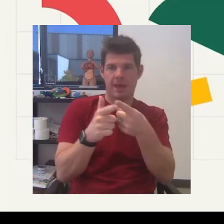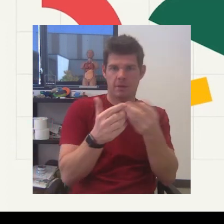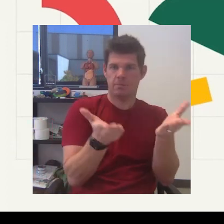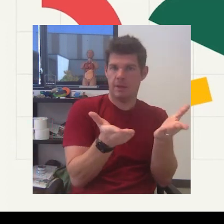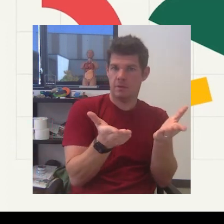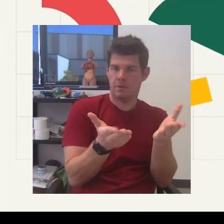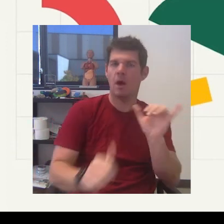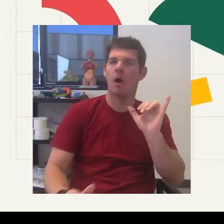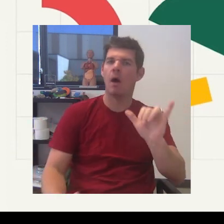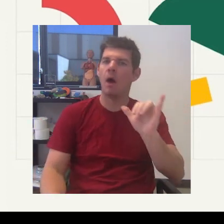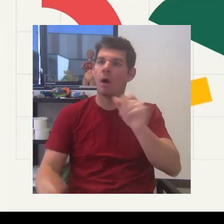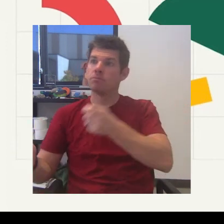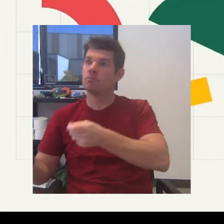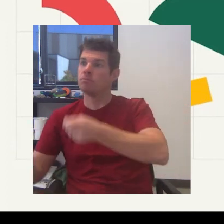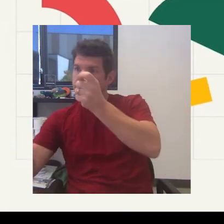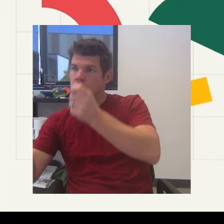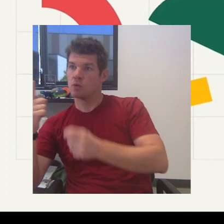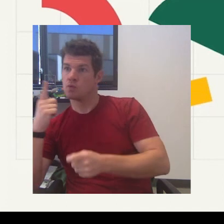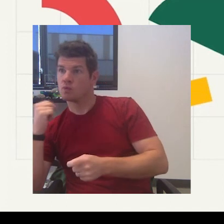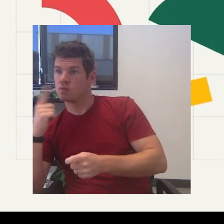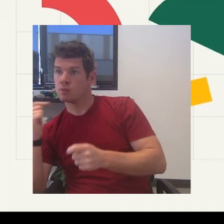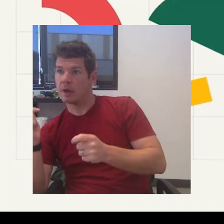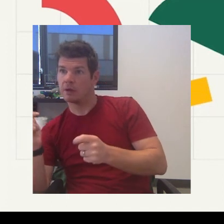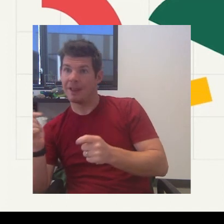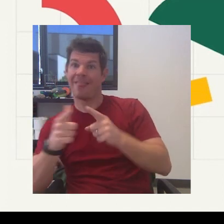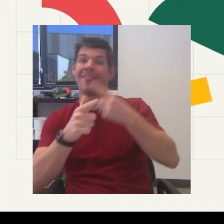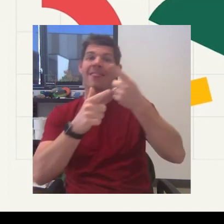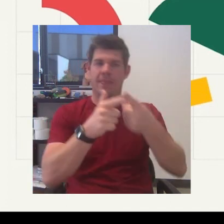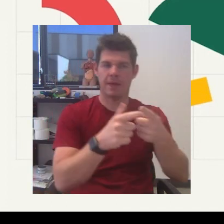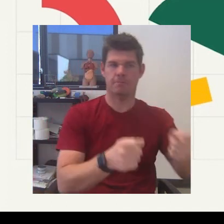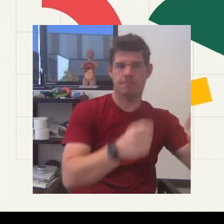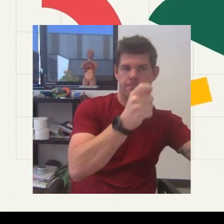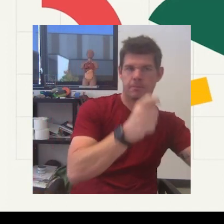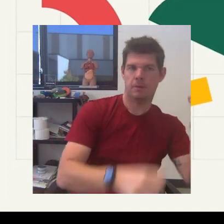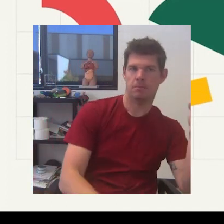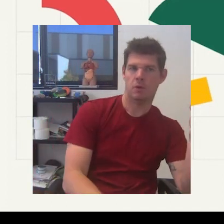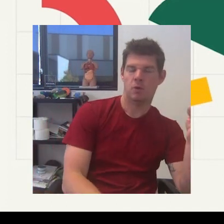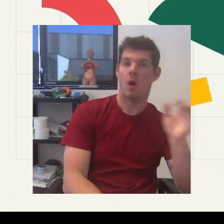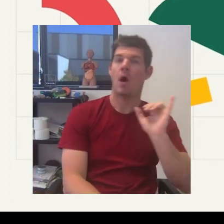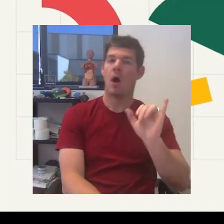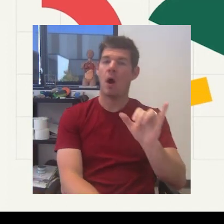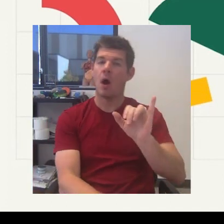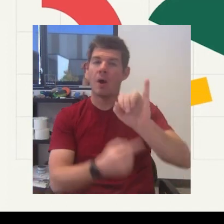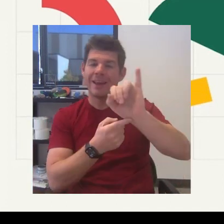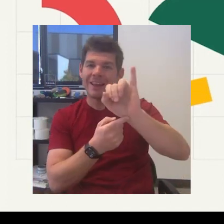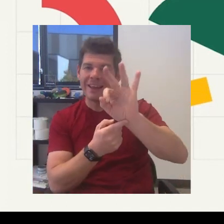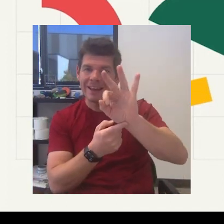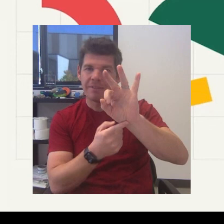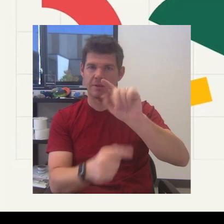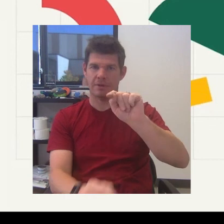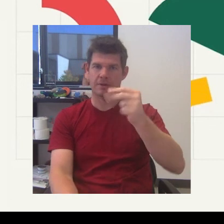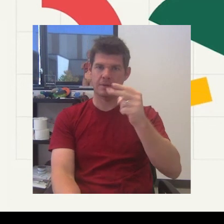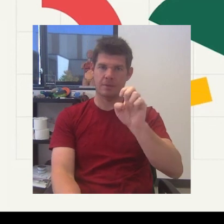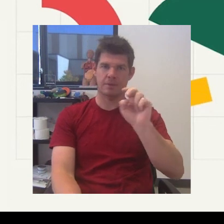statement that we're going to come back to. So think about those are tools that we're going to end up using in a lot of